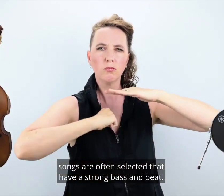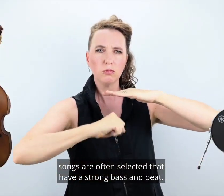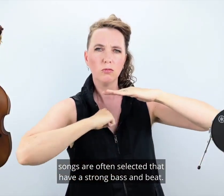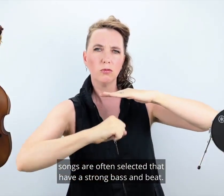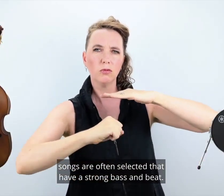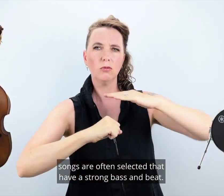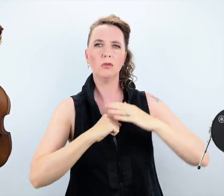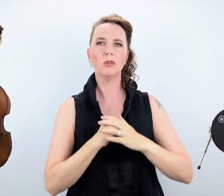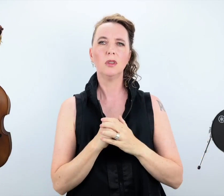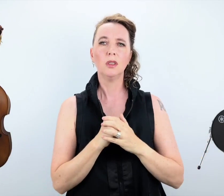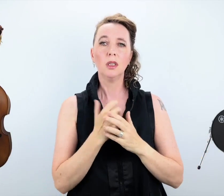beat.